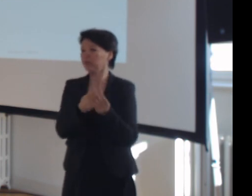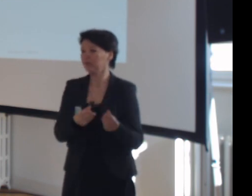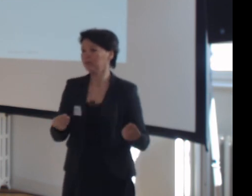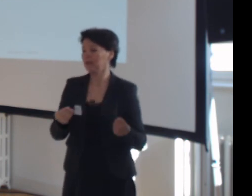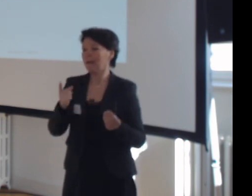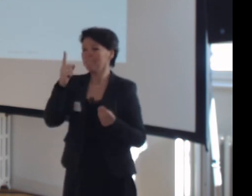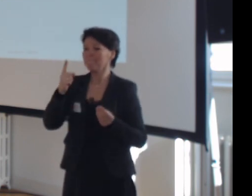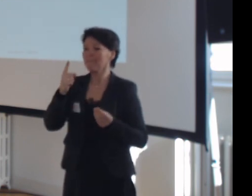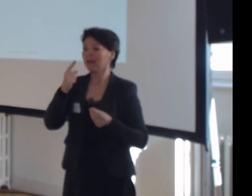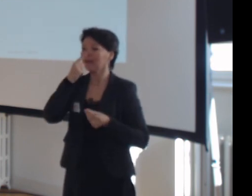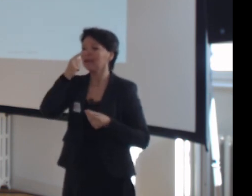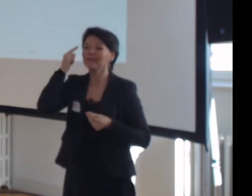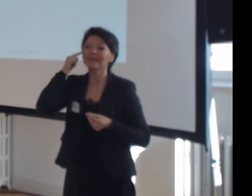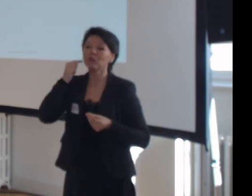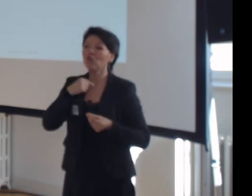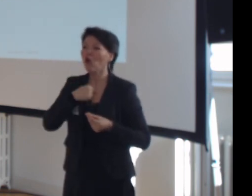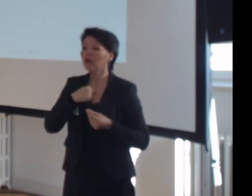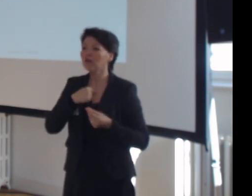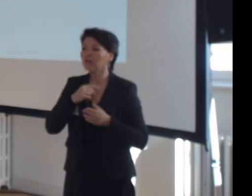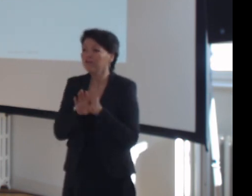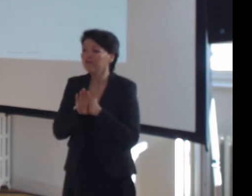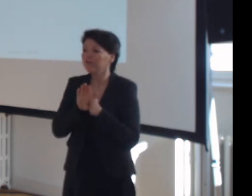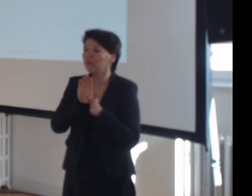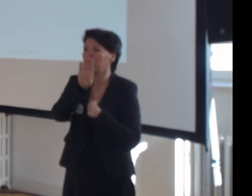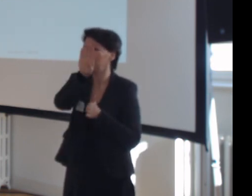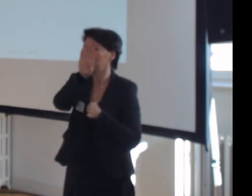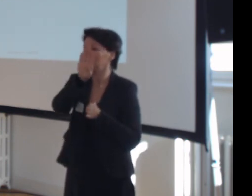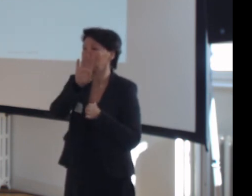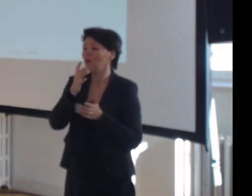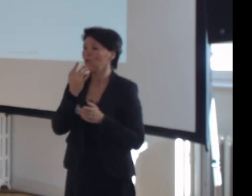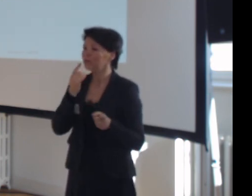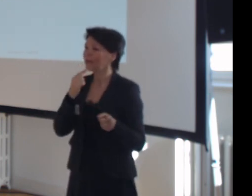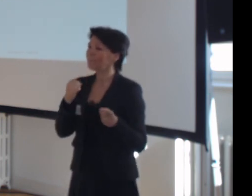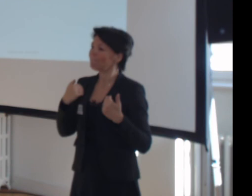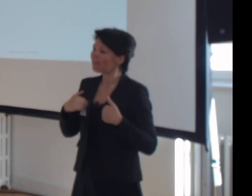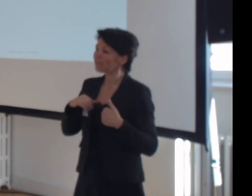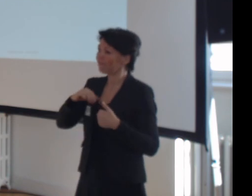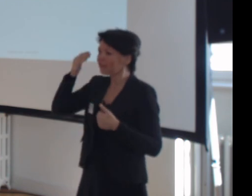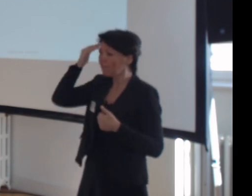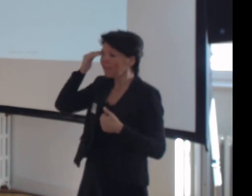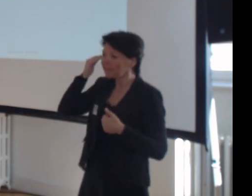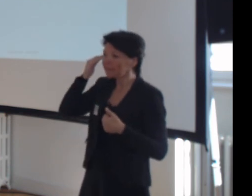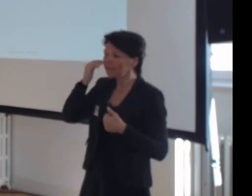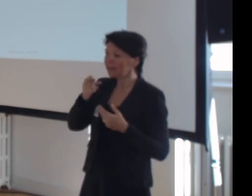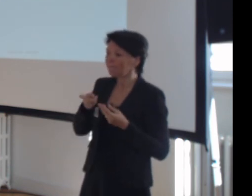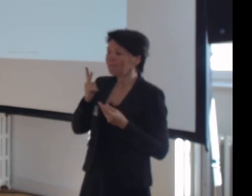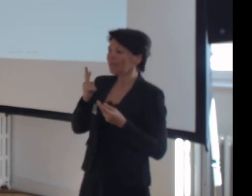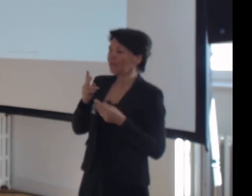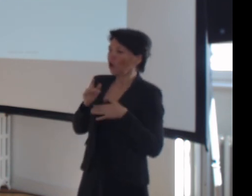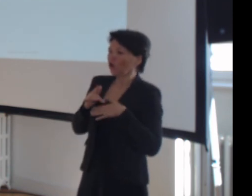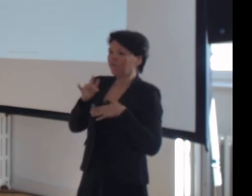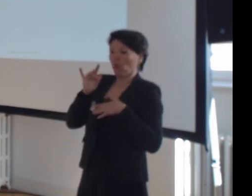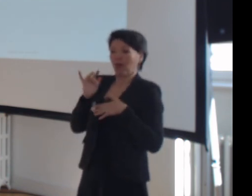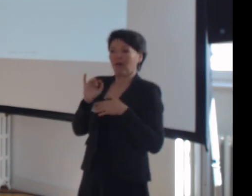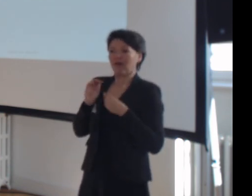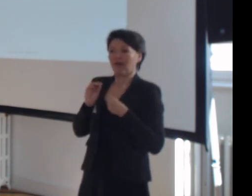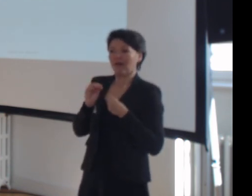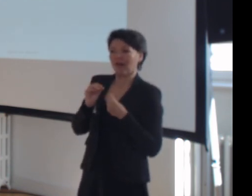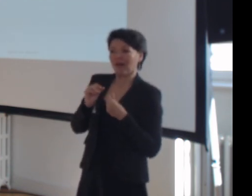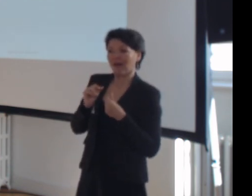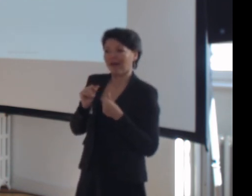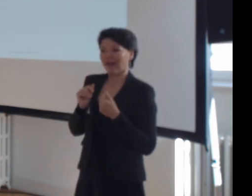only gained in importance. And this means concretely that people with dementia became even more sensitive